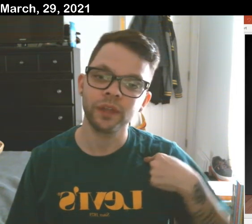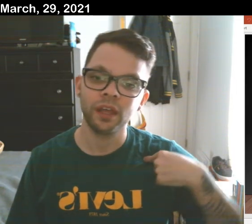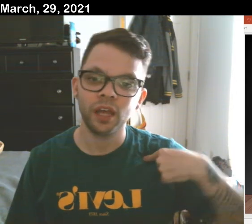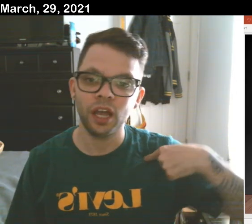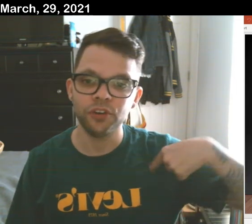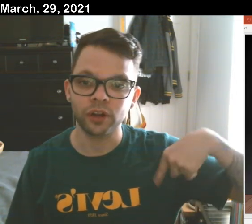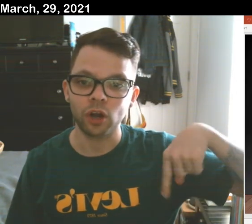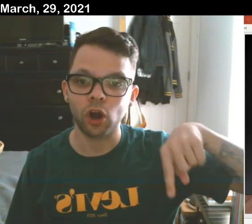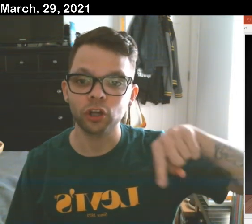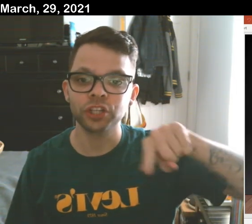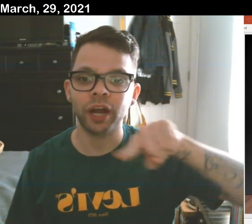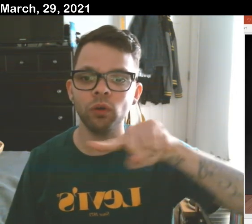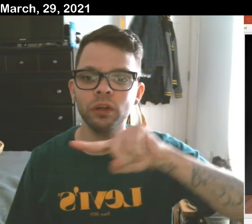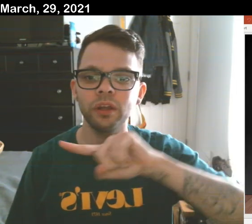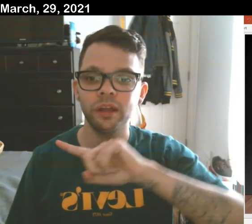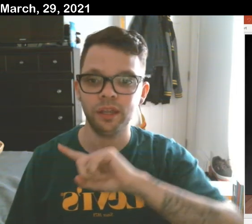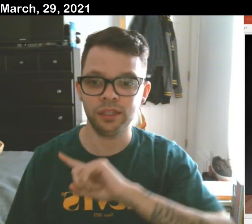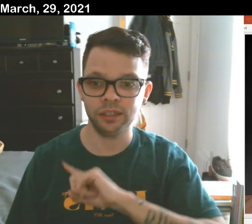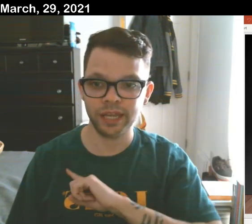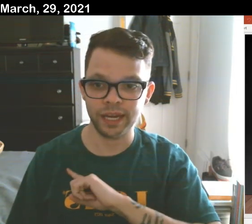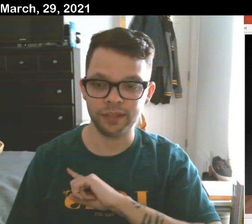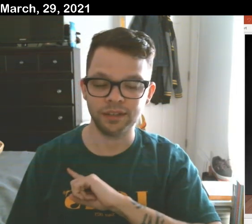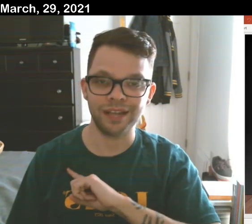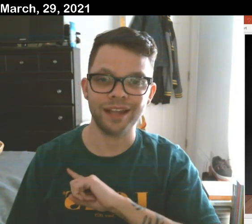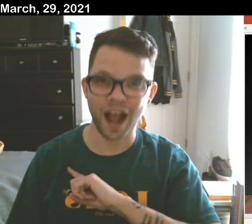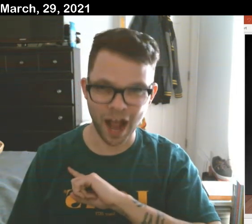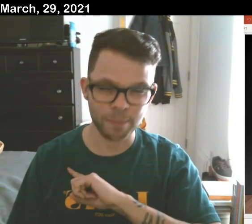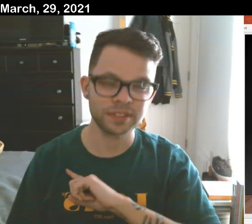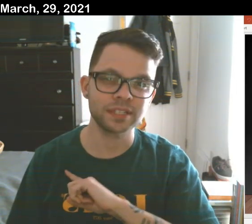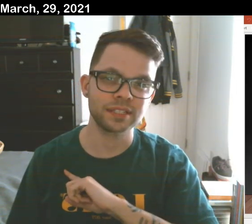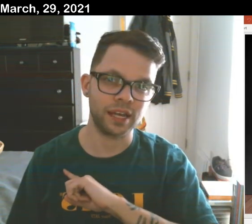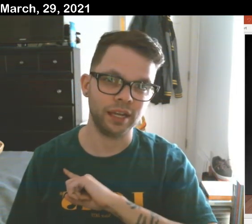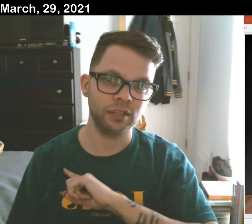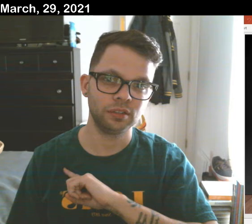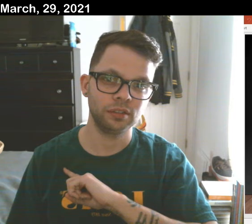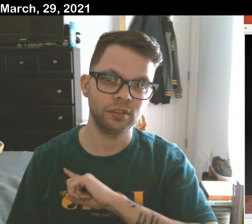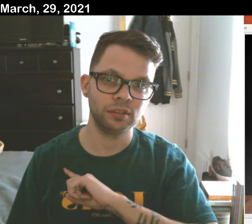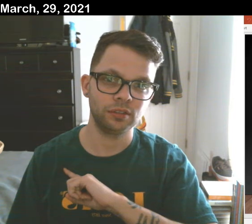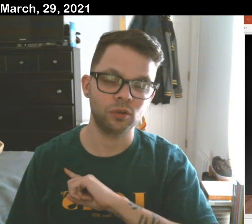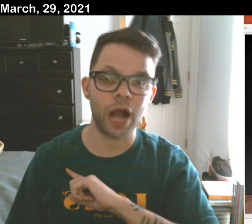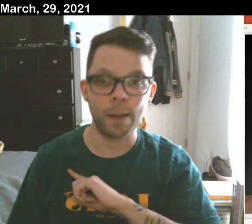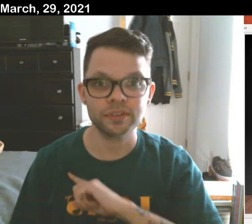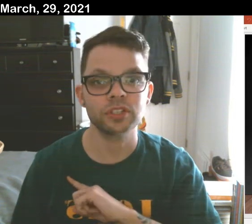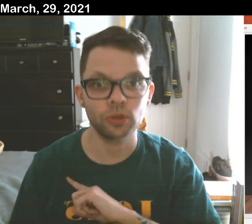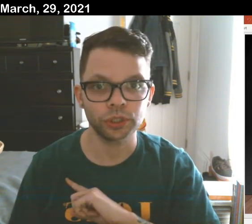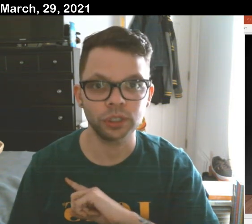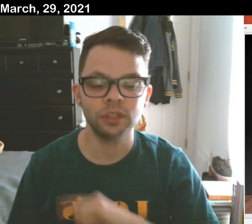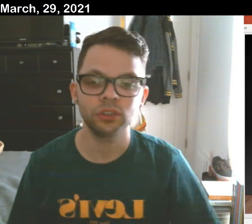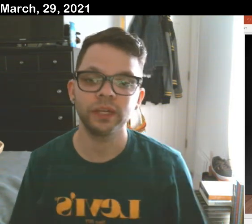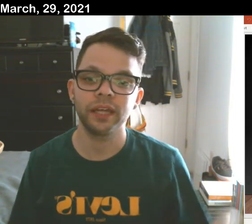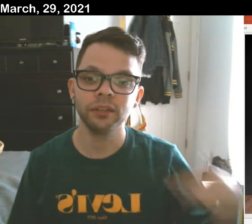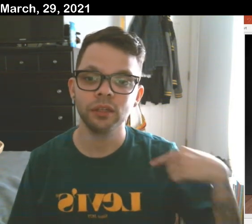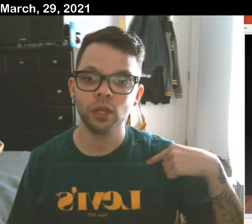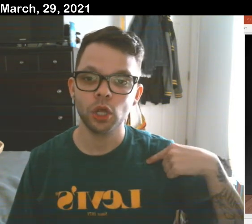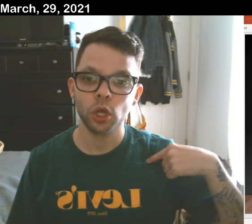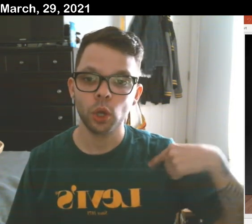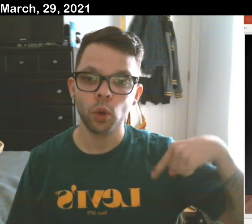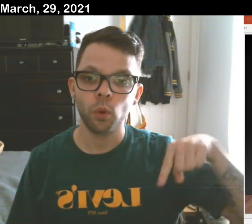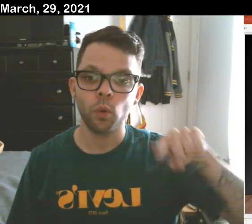shoulder, and you're going to arch out and land on the opposite side or opposite shoulder. So again,